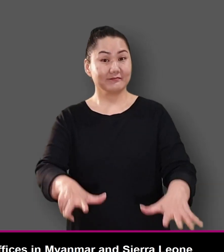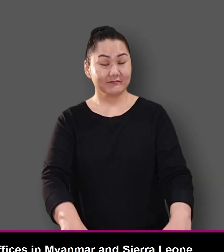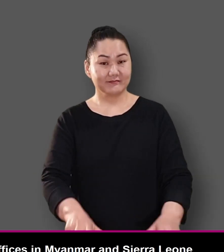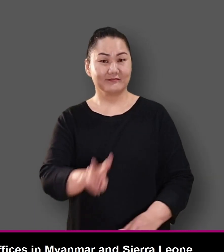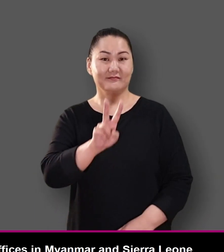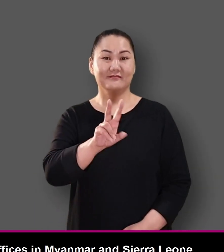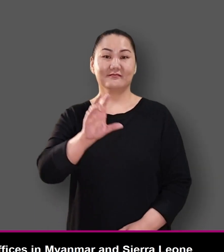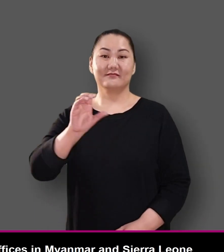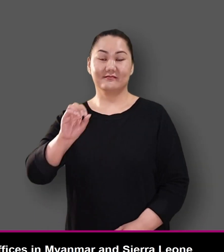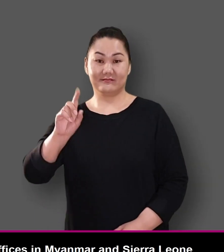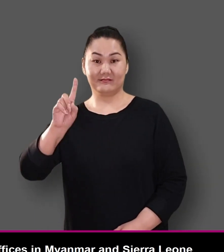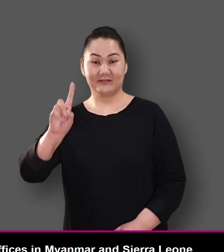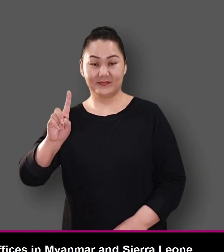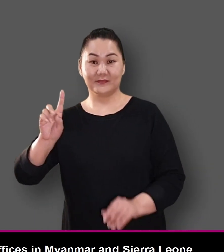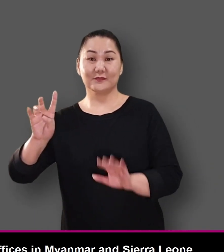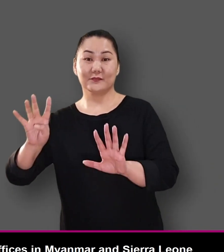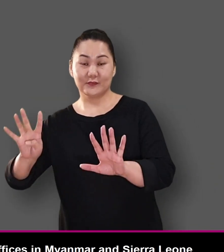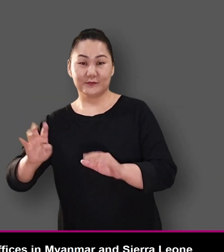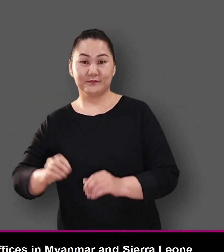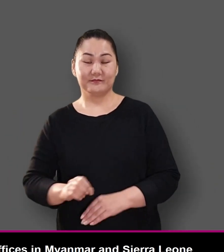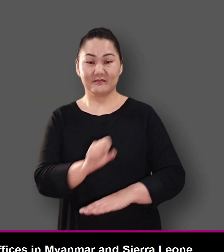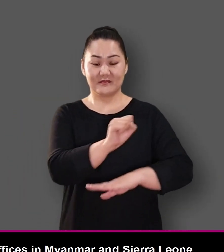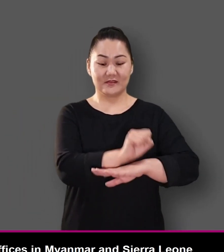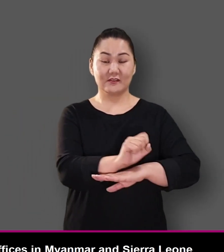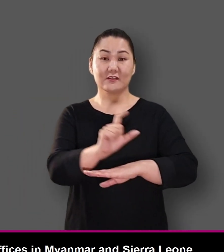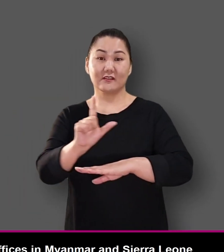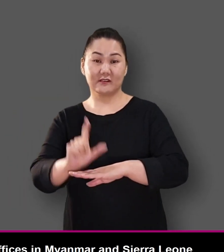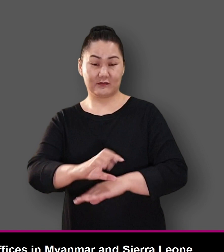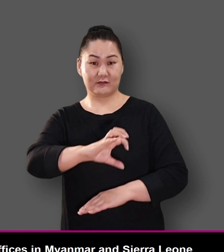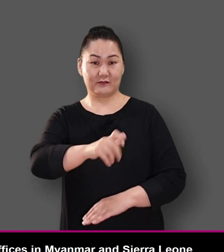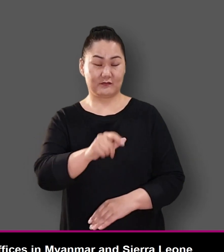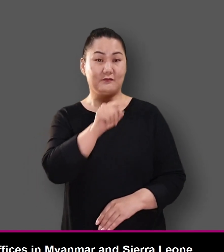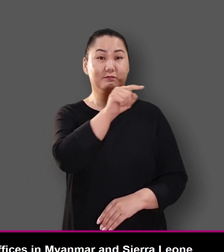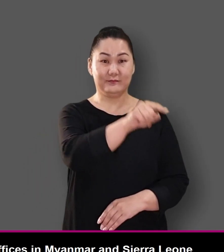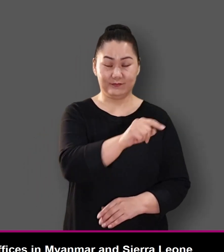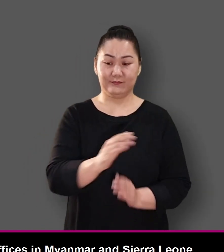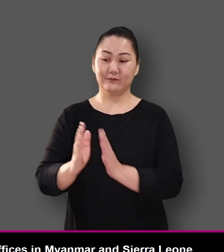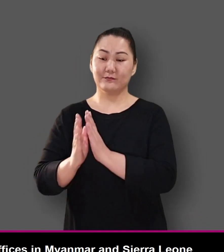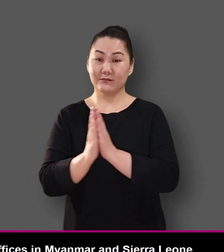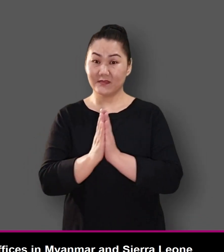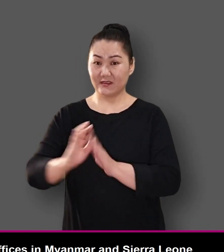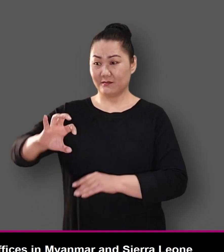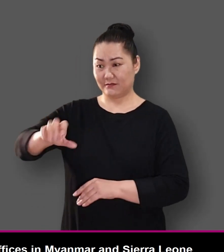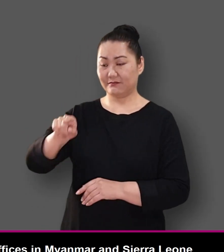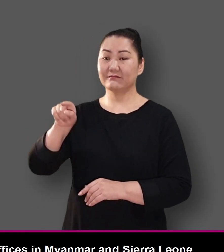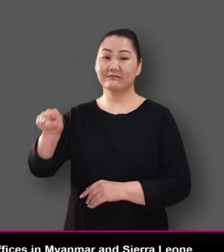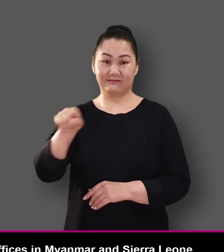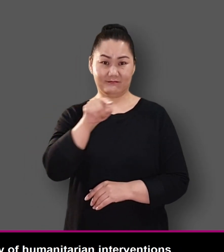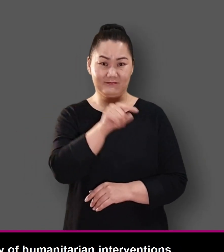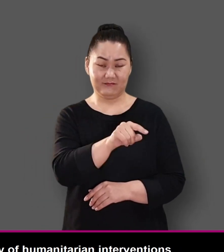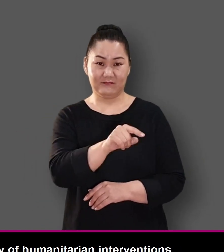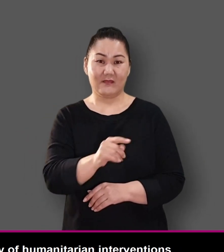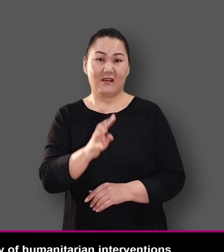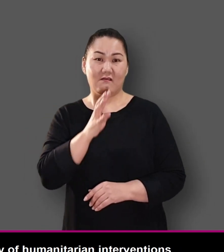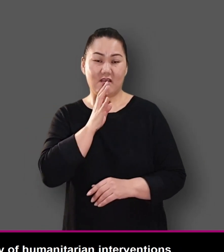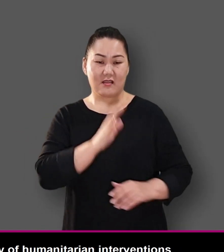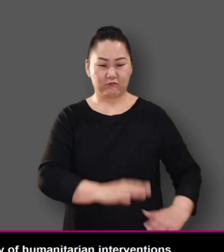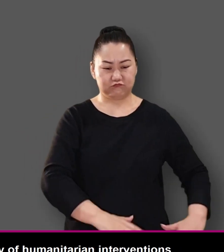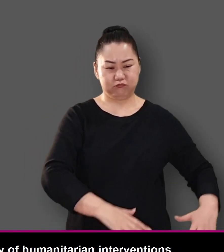In August 2019, 2 project offices in Myanmar and Sierra Leone participated in the delivery